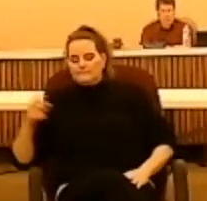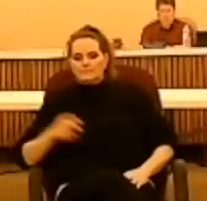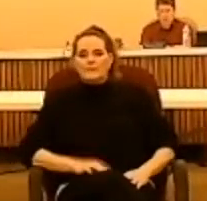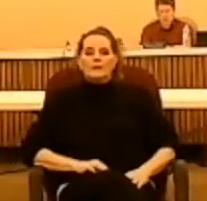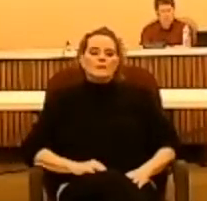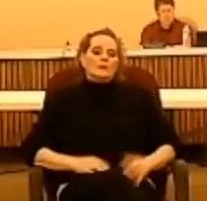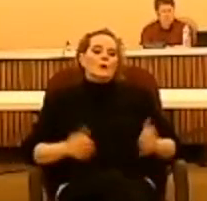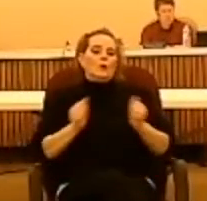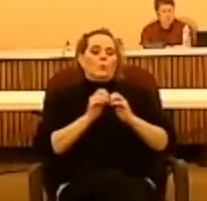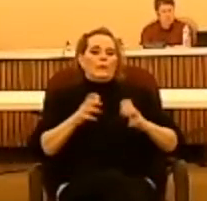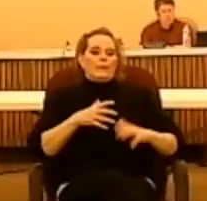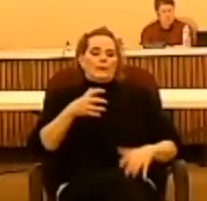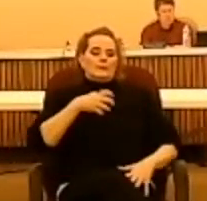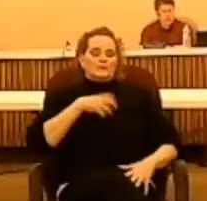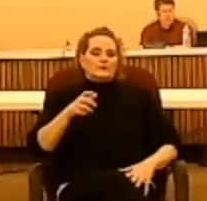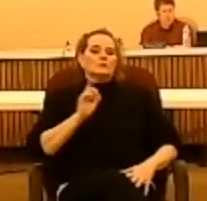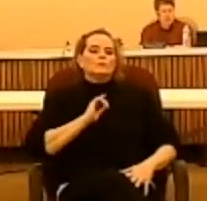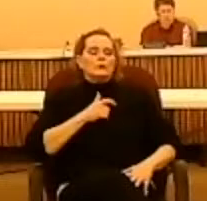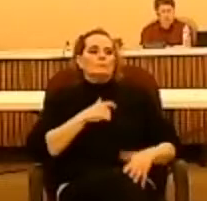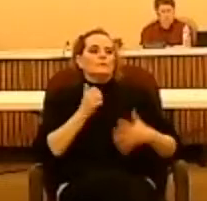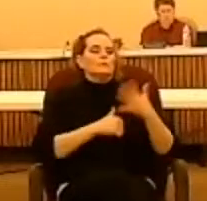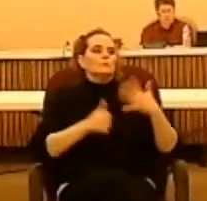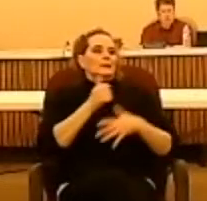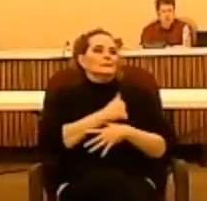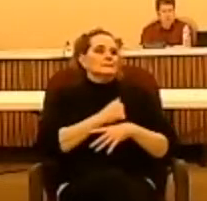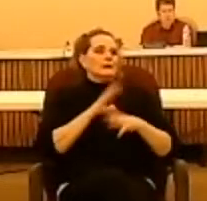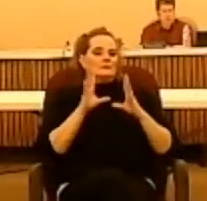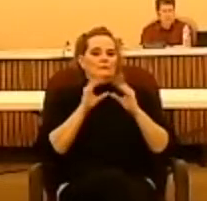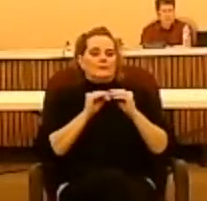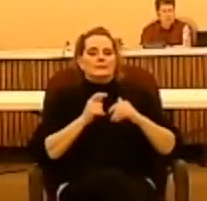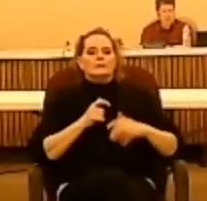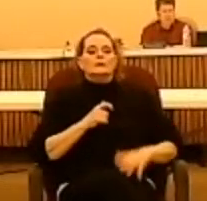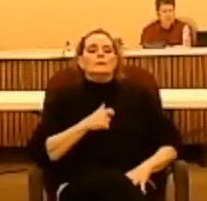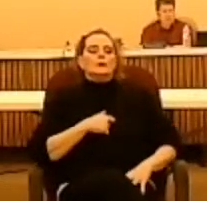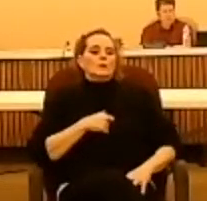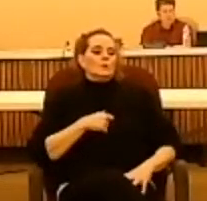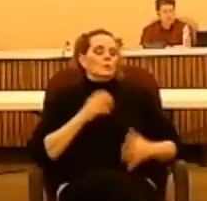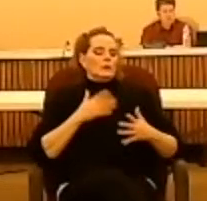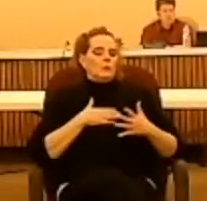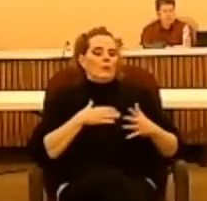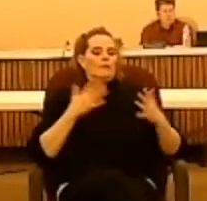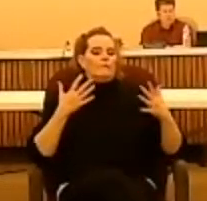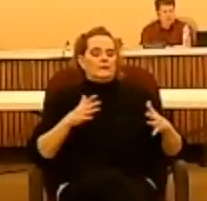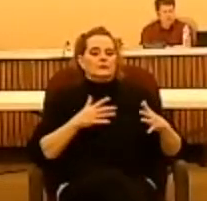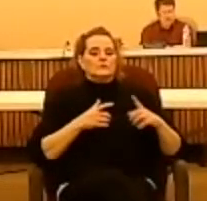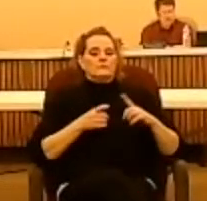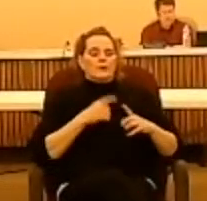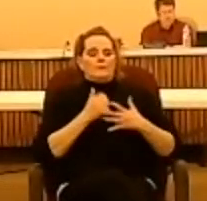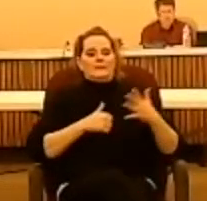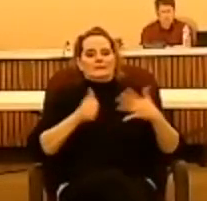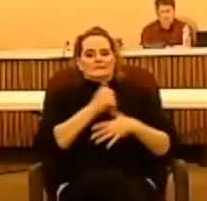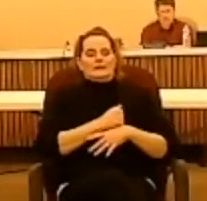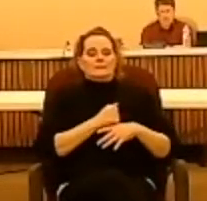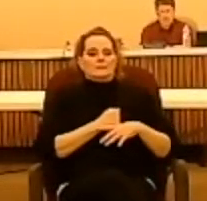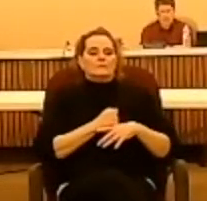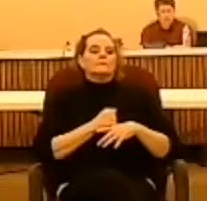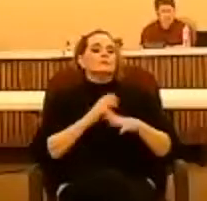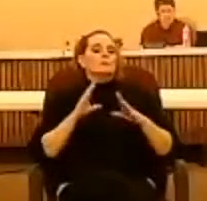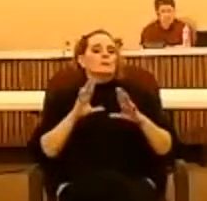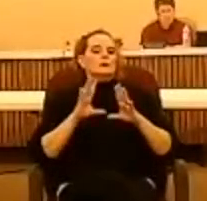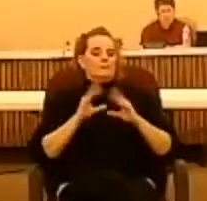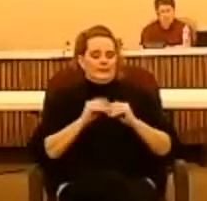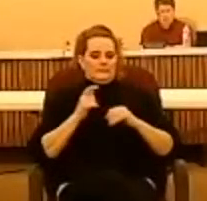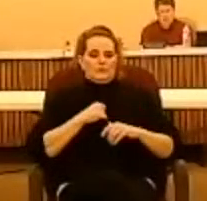Hearing no objection, we will move to executive session. We will adjourn straight from executive session. So at this time, we can end